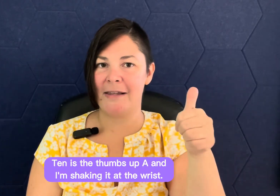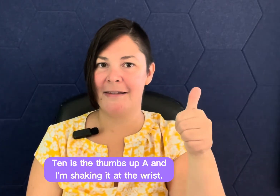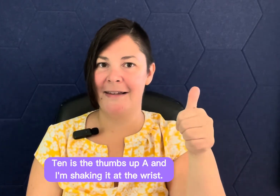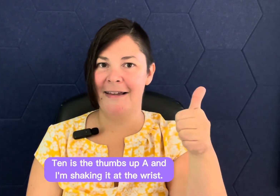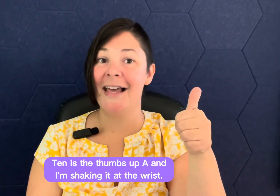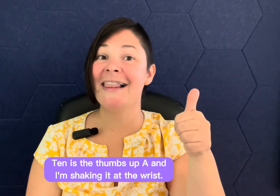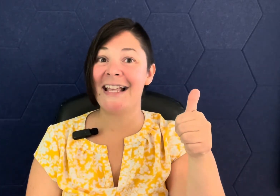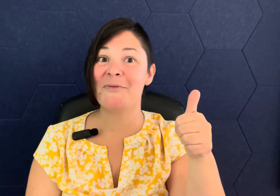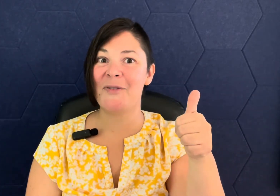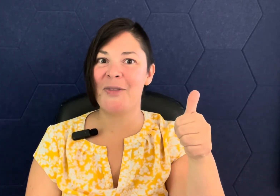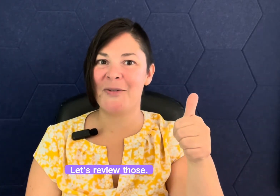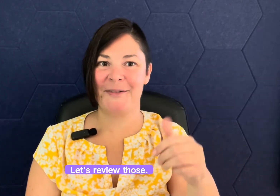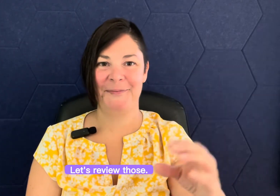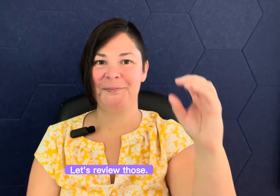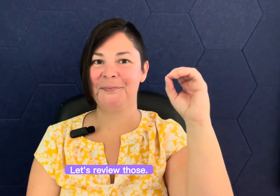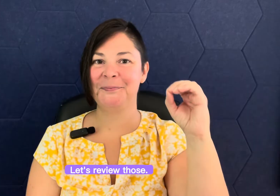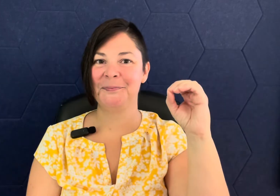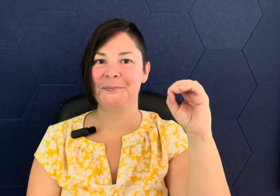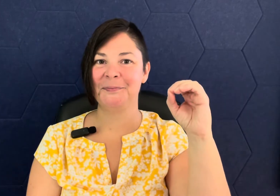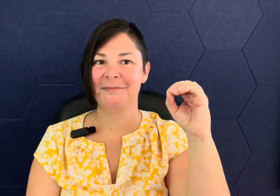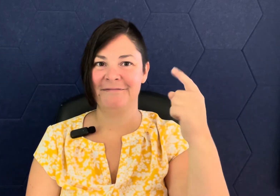wrist. Let's review those.